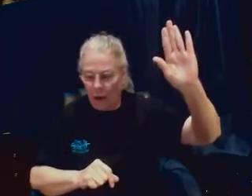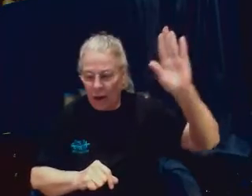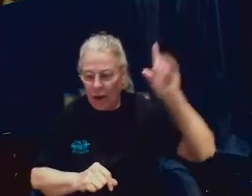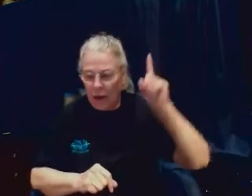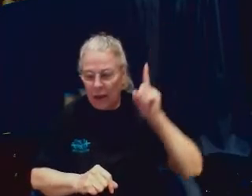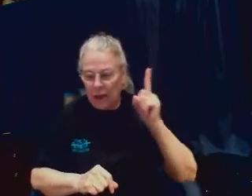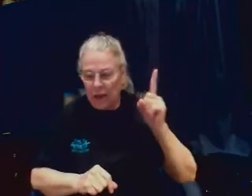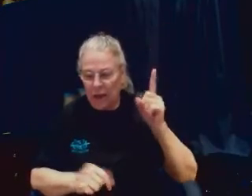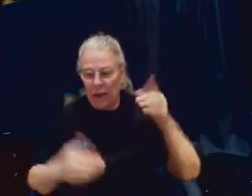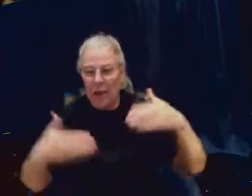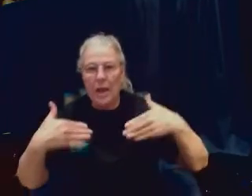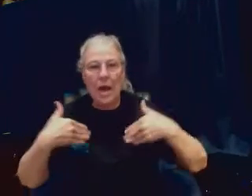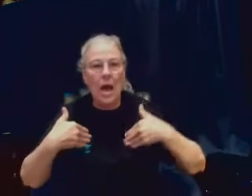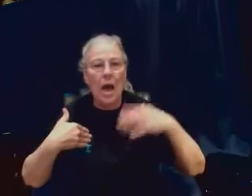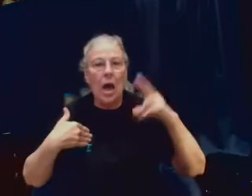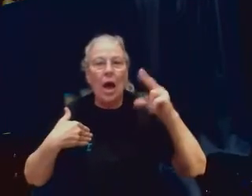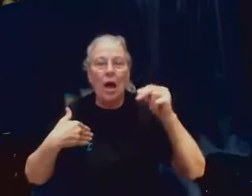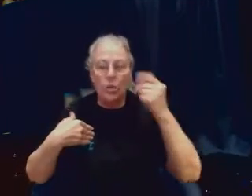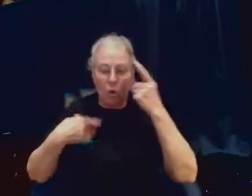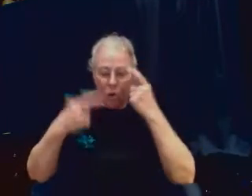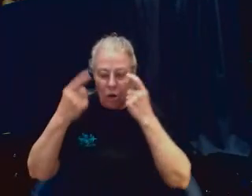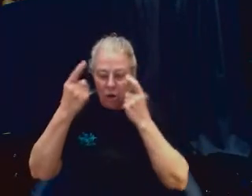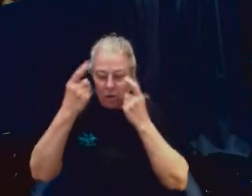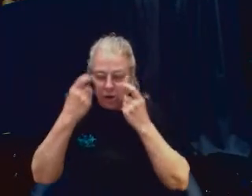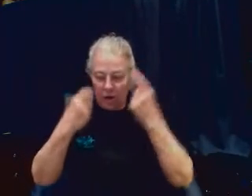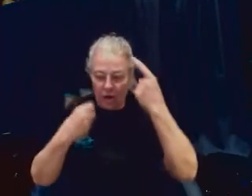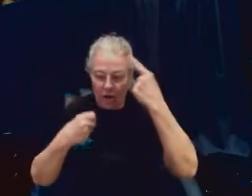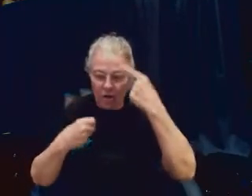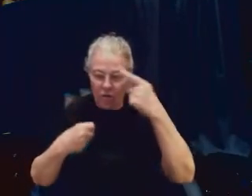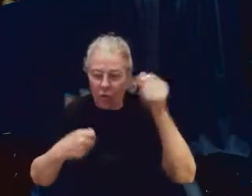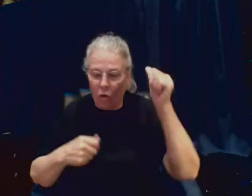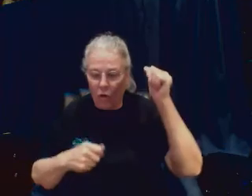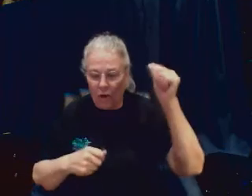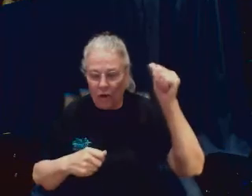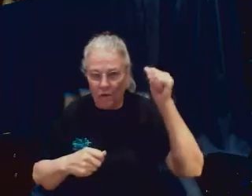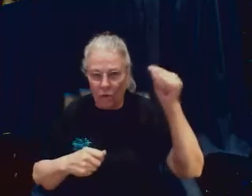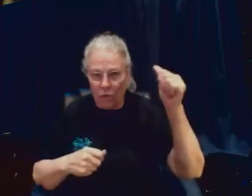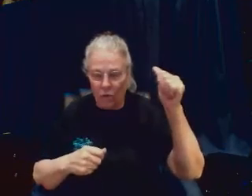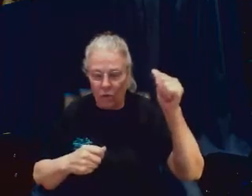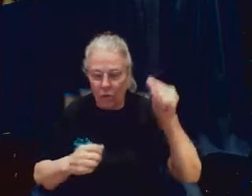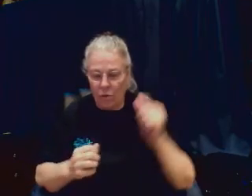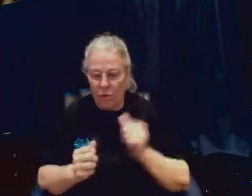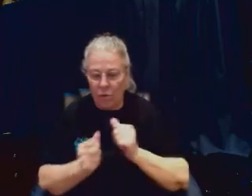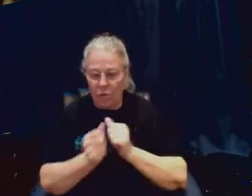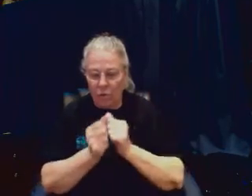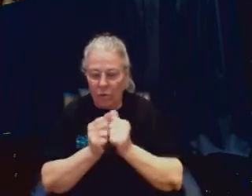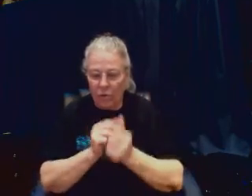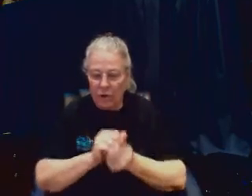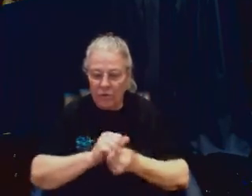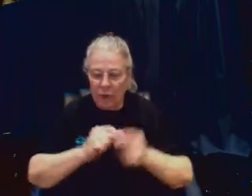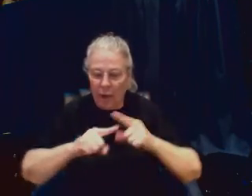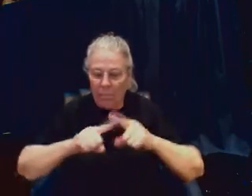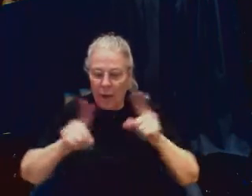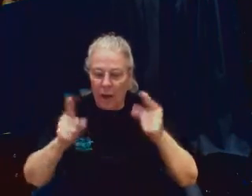thine. He had no tears for his own grief,